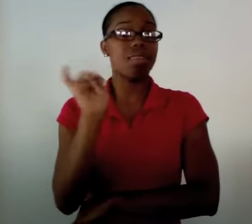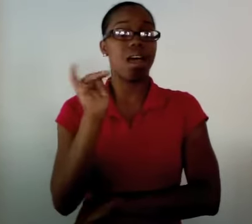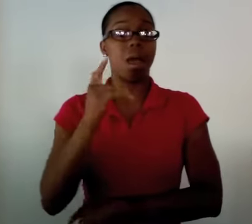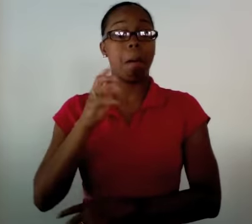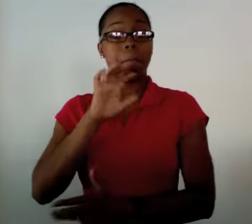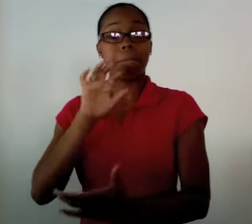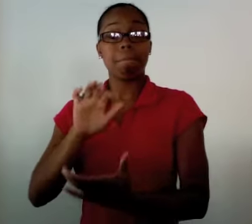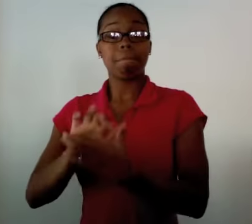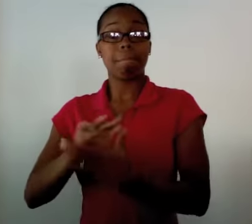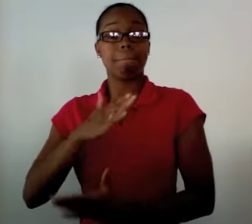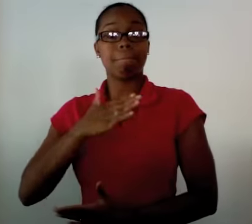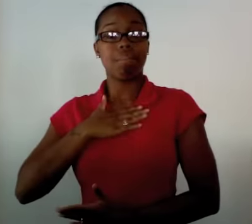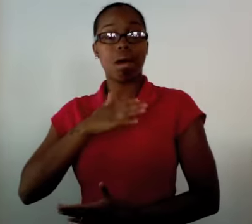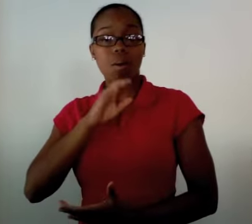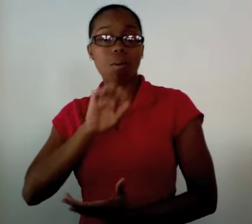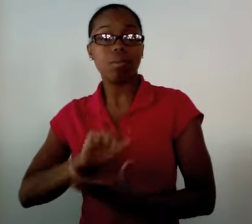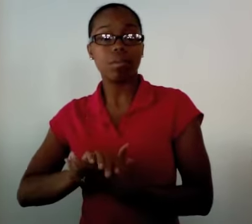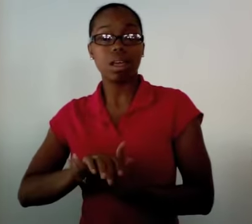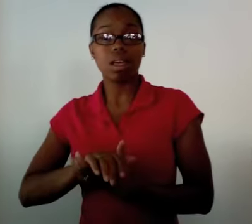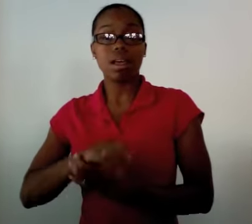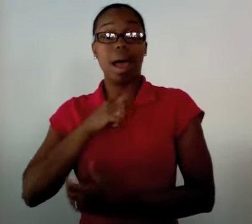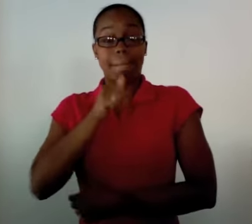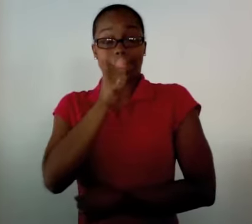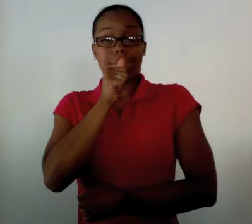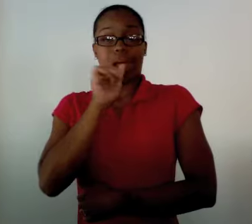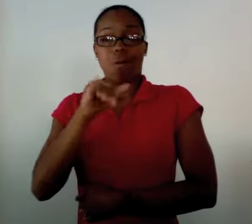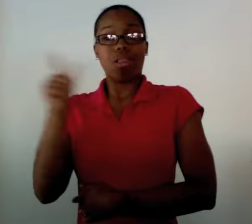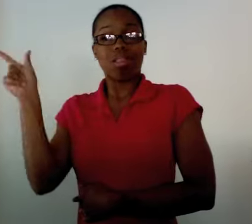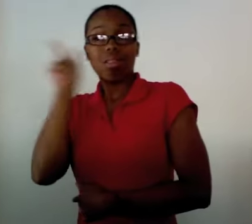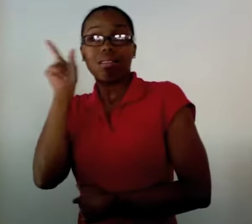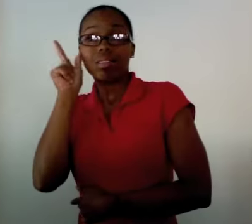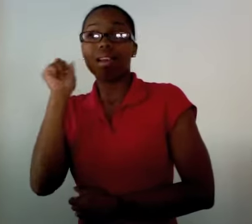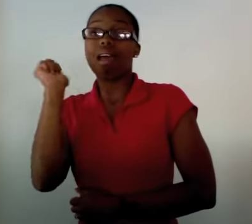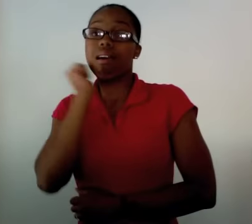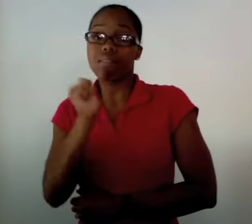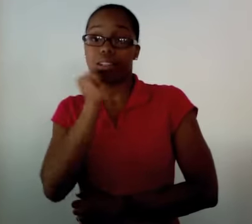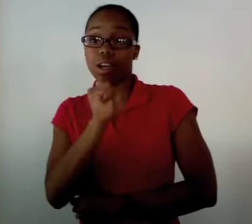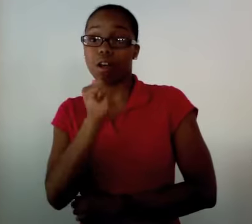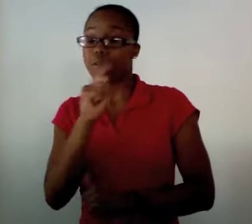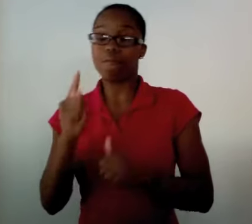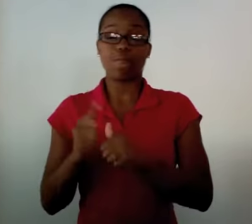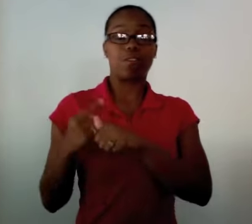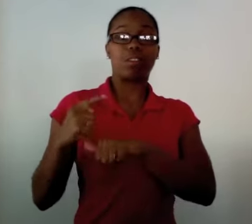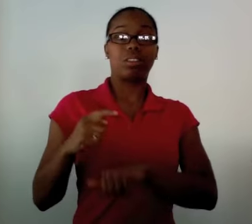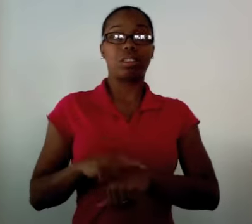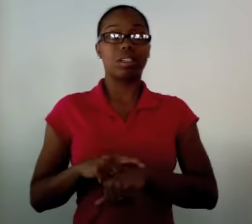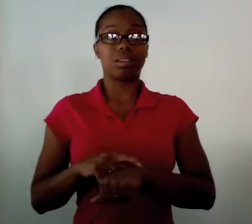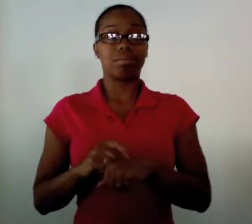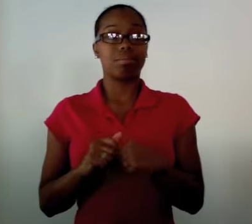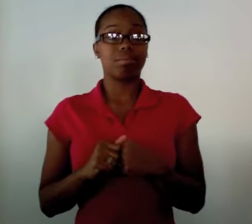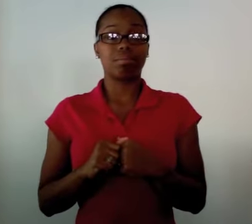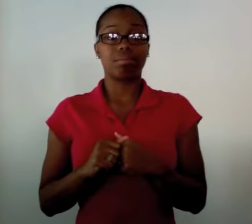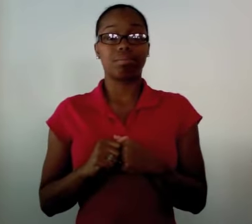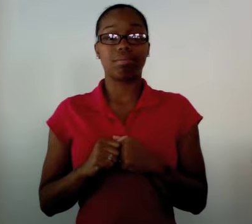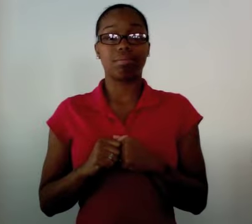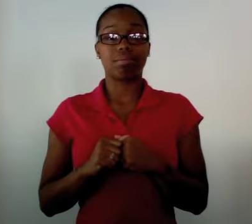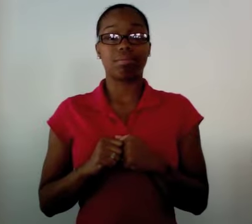promised her that I would listen to her every day as if for the first time. Now that's something I fall short of on a daily